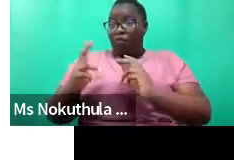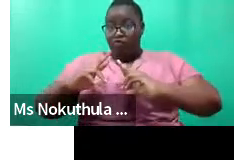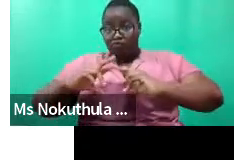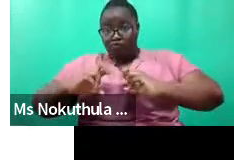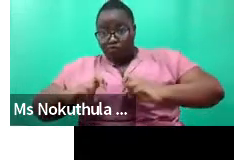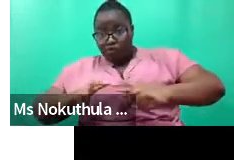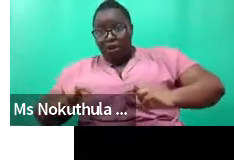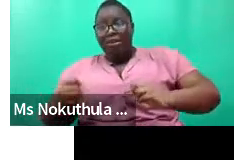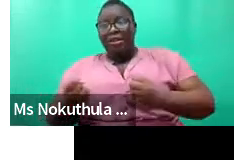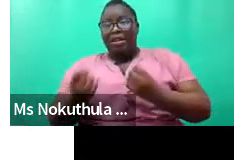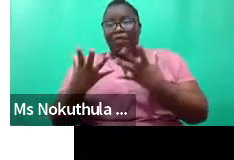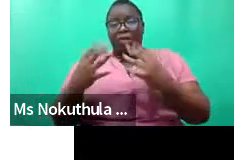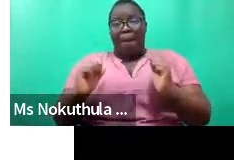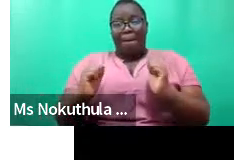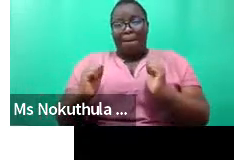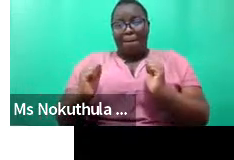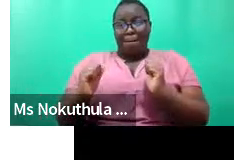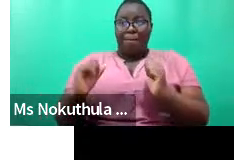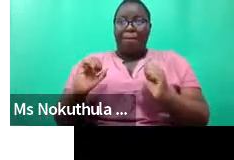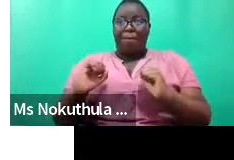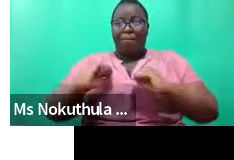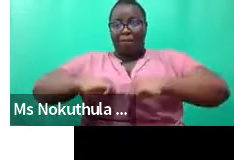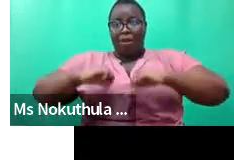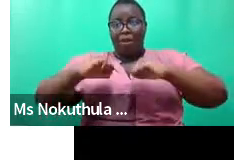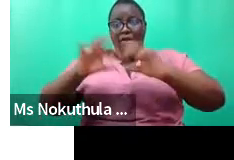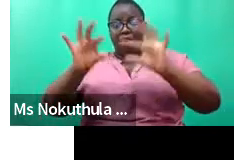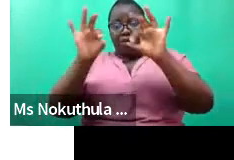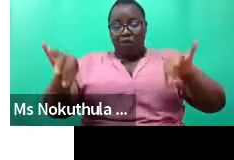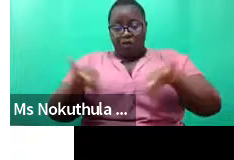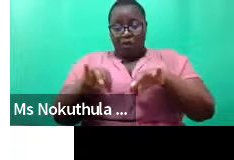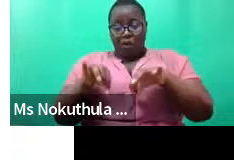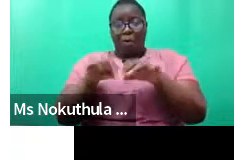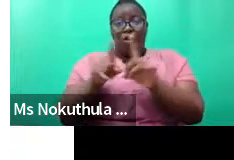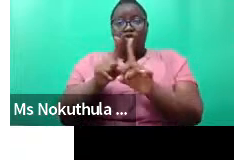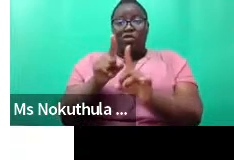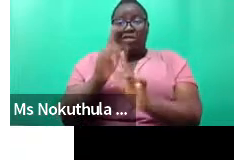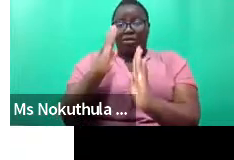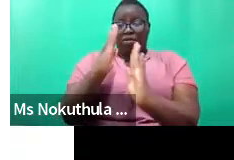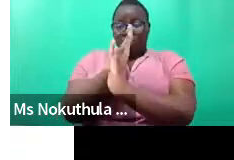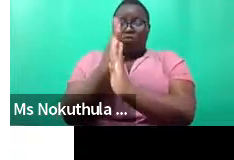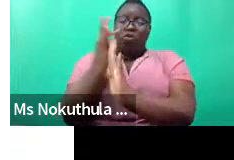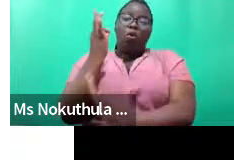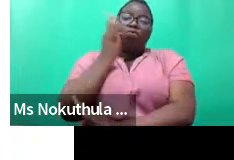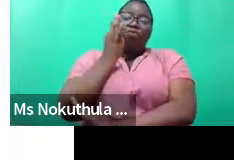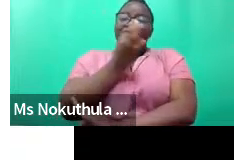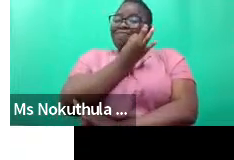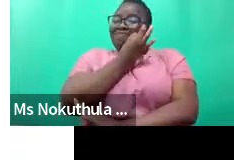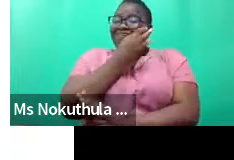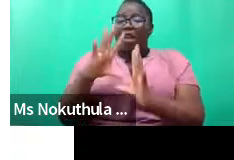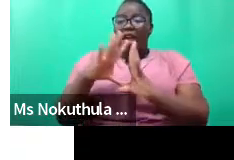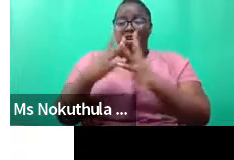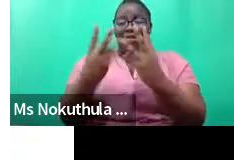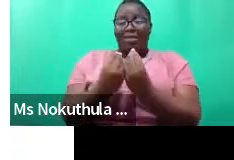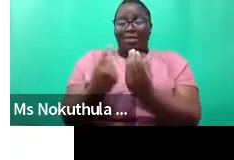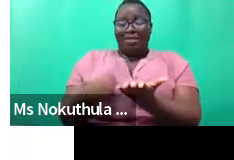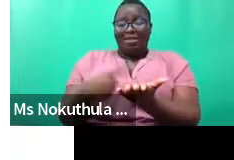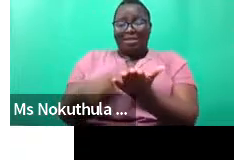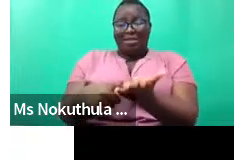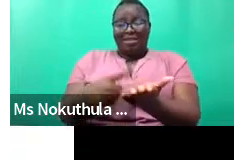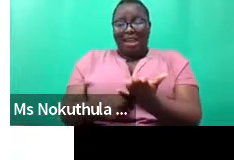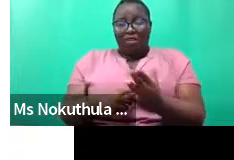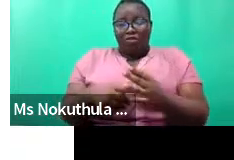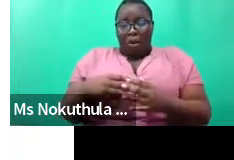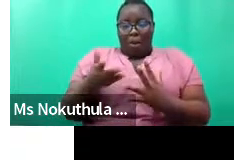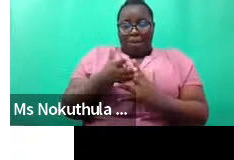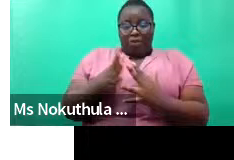form. That's where they sign it. And then this was confidential. Everything this was discussed remained between myself and the participants. Nothing